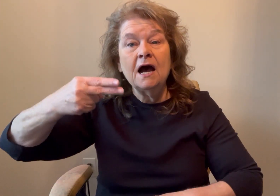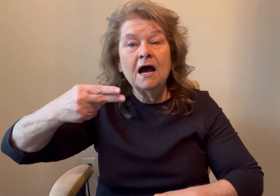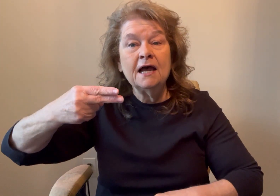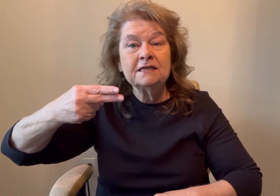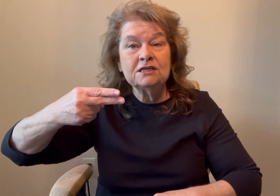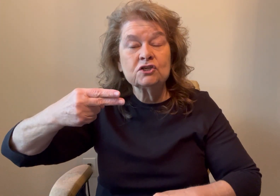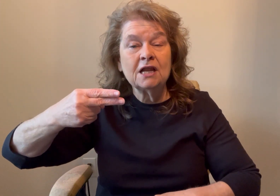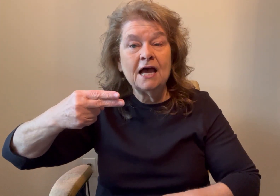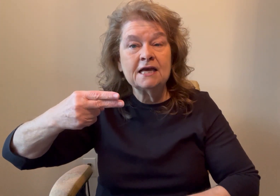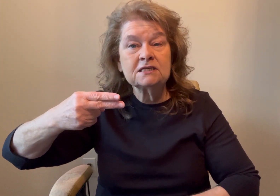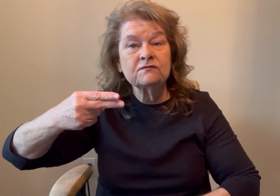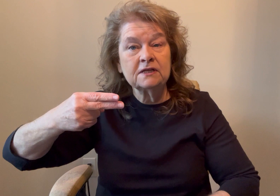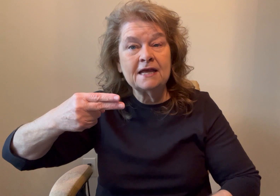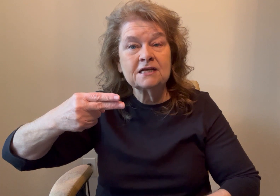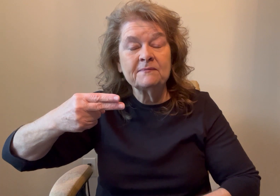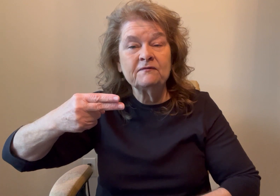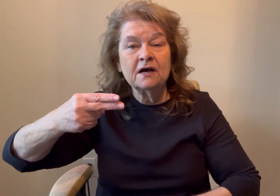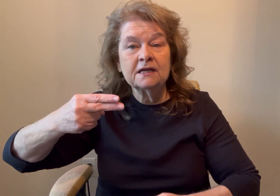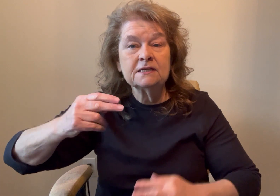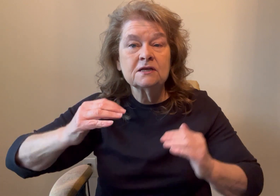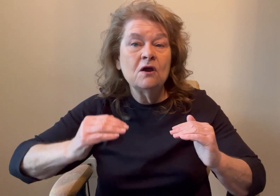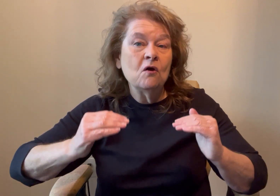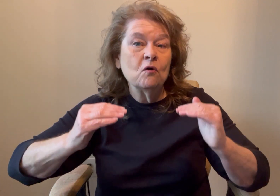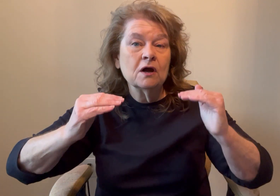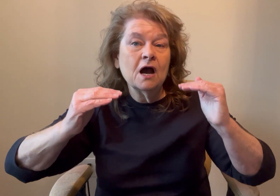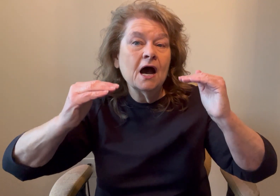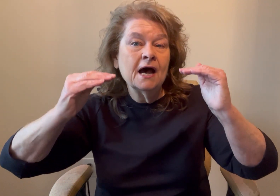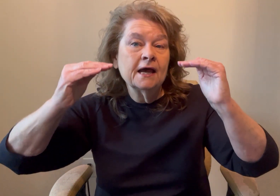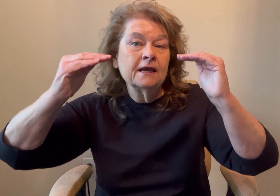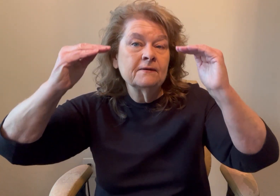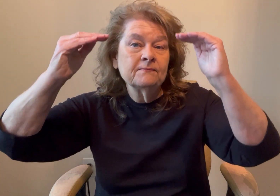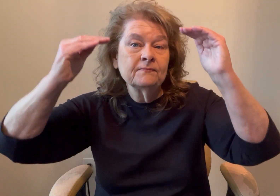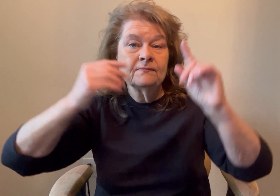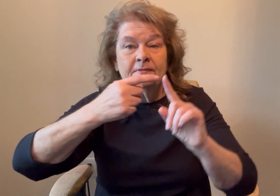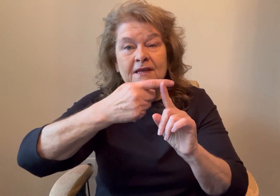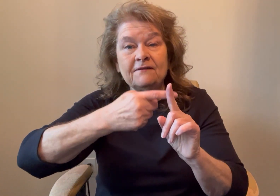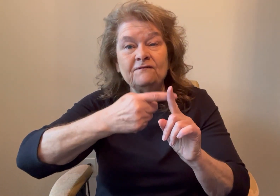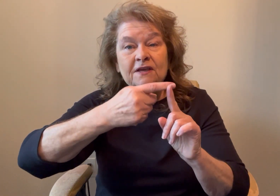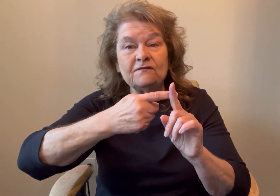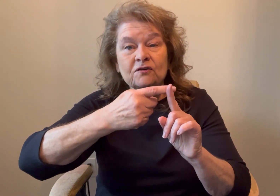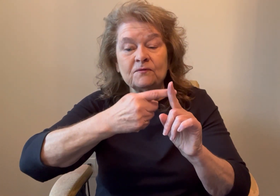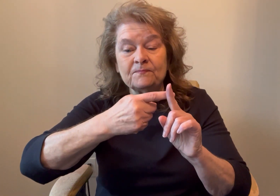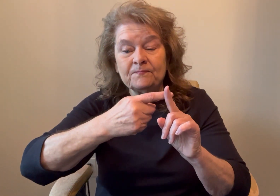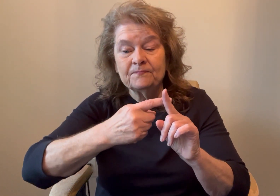high initialized for that type of audience, or high fever.